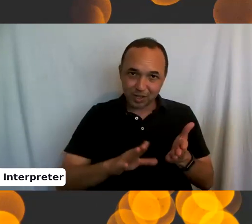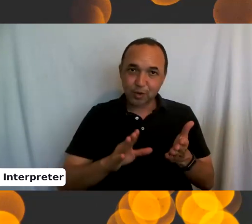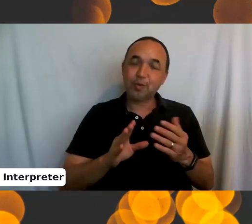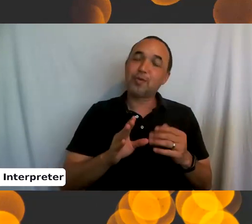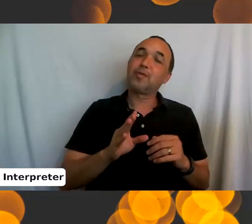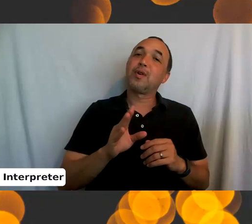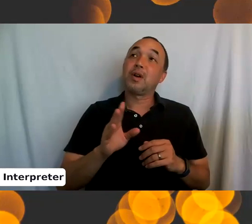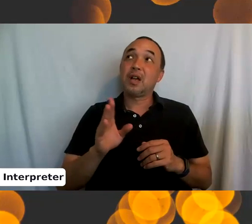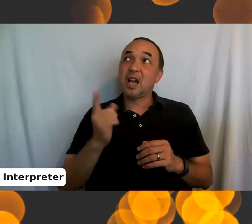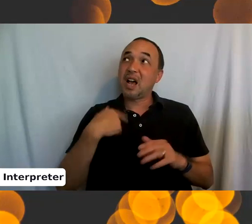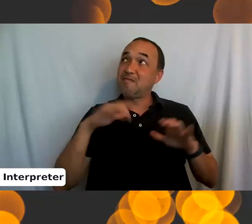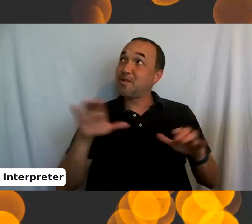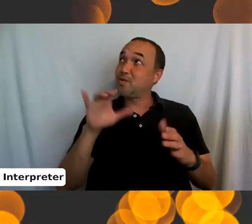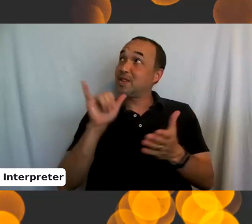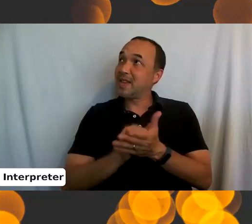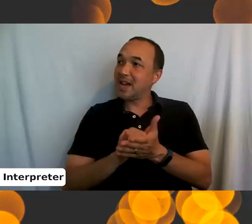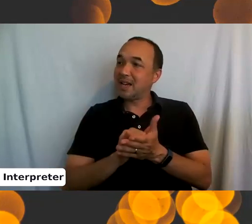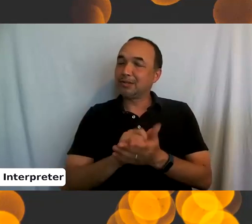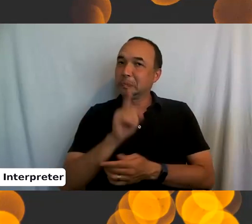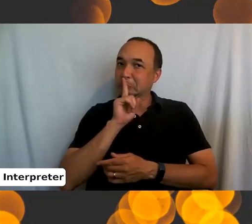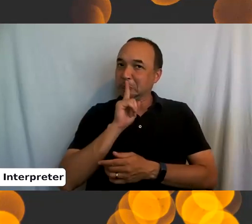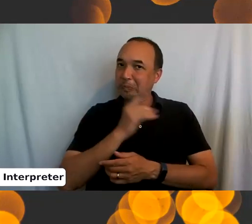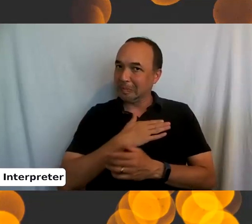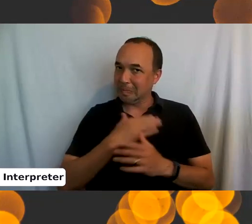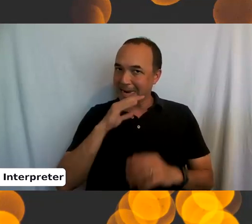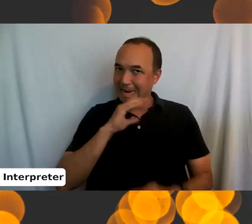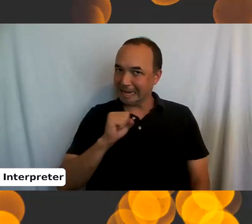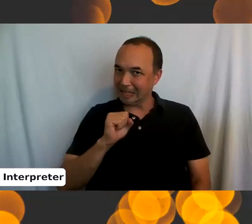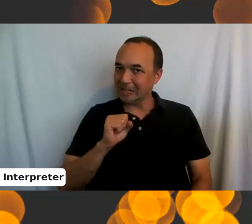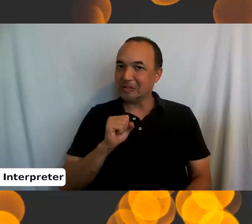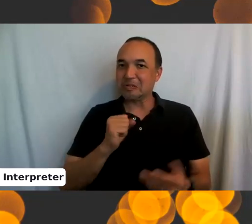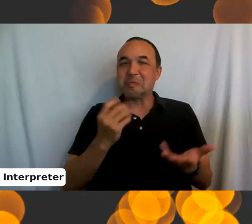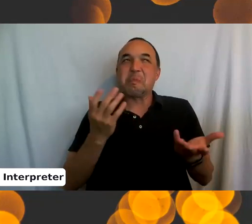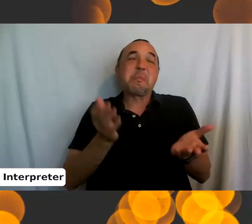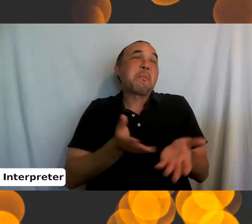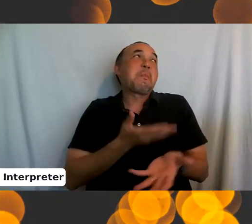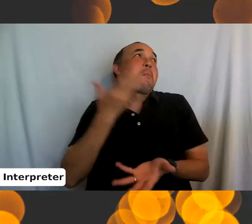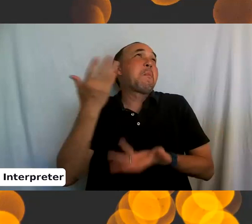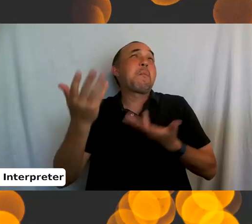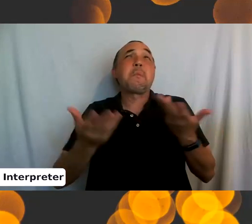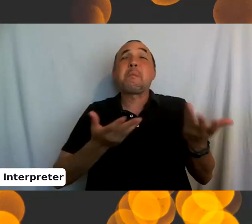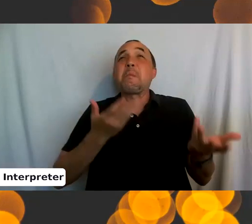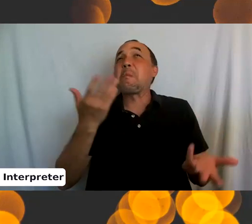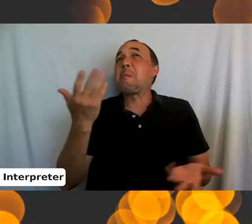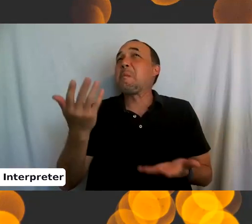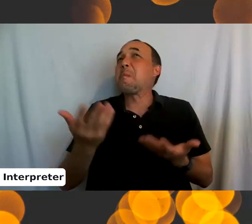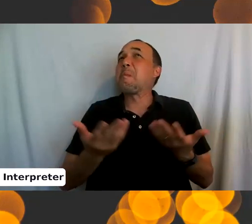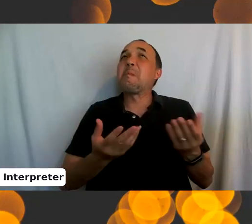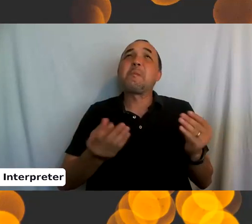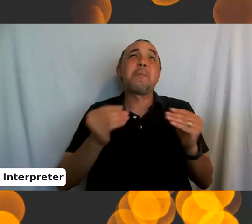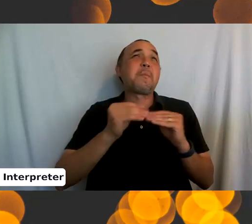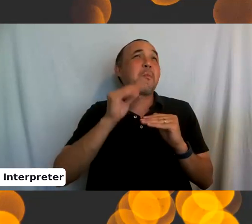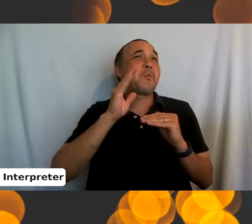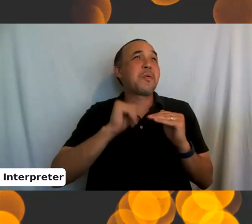now, without giving away my age, we'll say a couple decades, 20 years